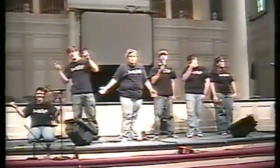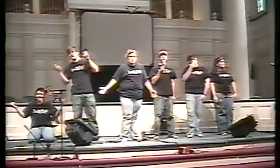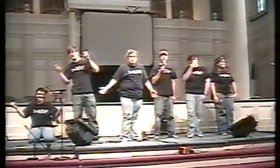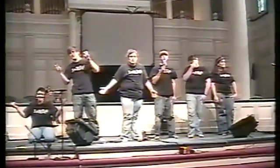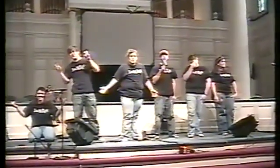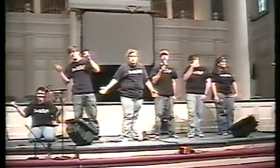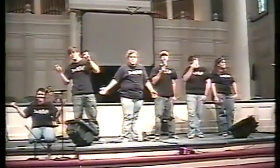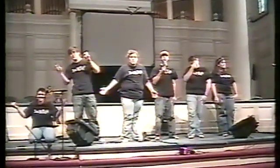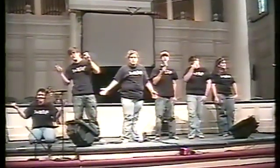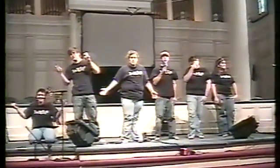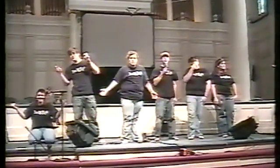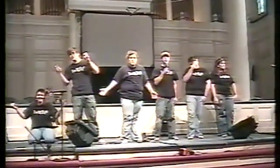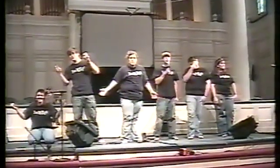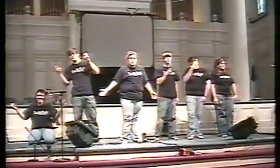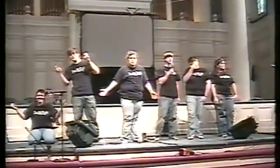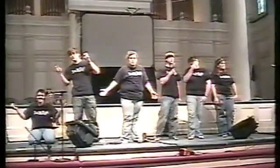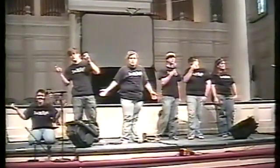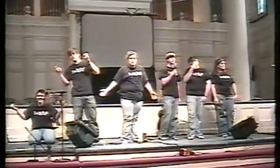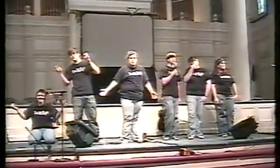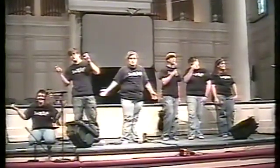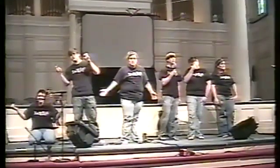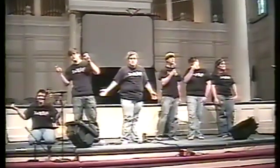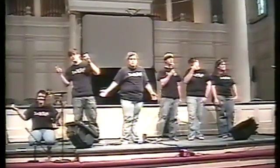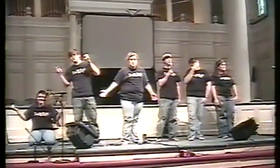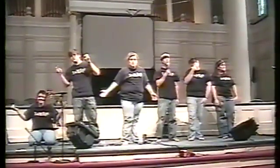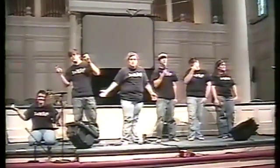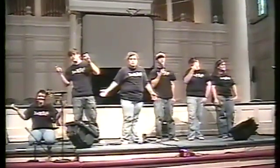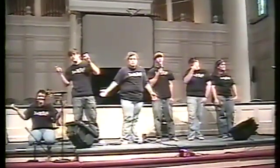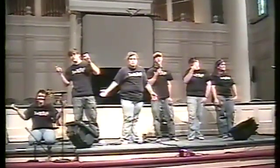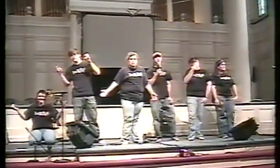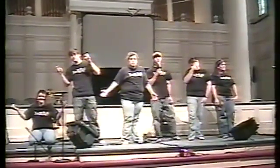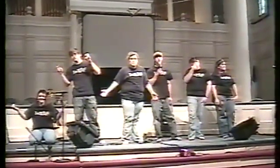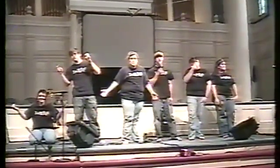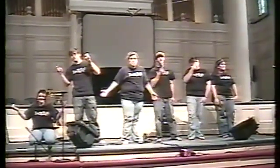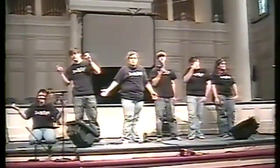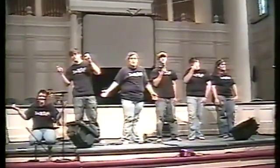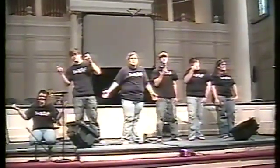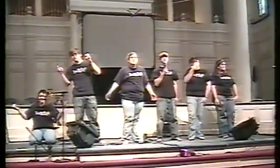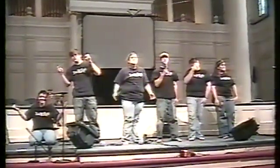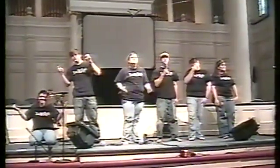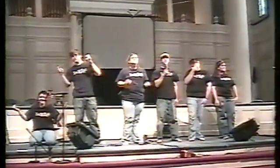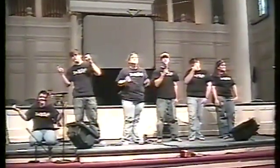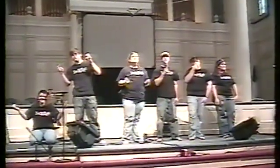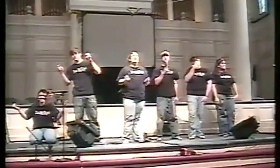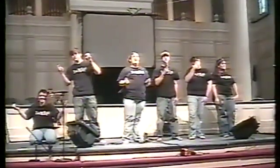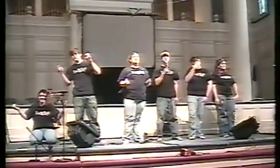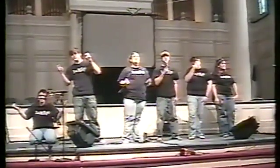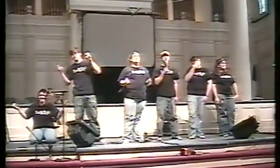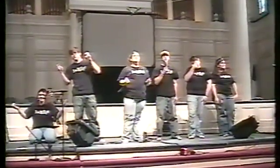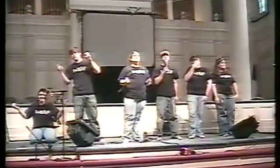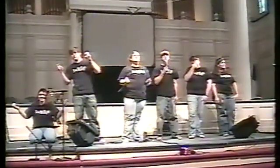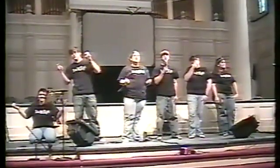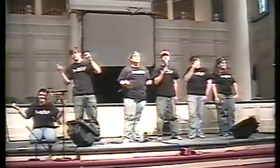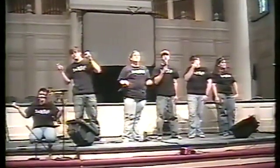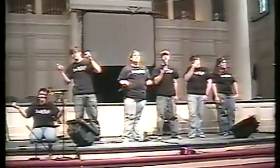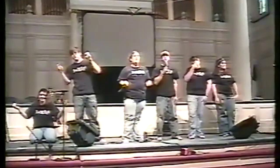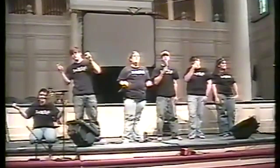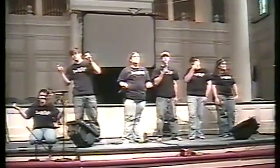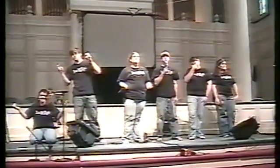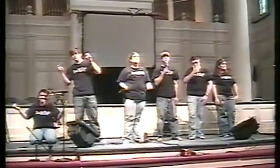American. Call me, Lord. I want to go wherever you lead. Give me the strength that I need to heed your call.